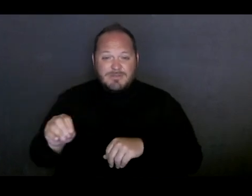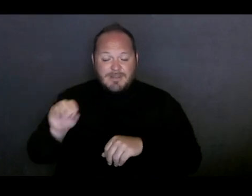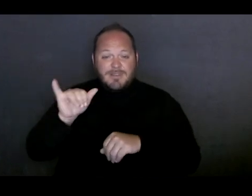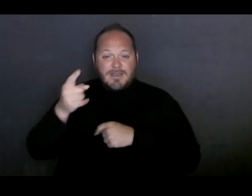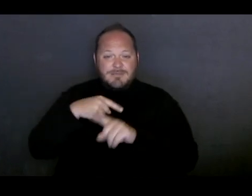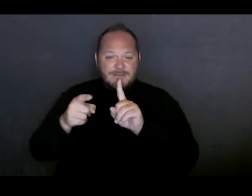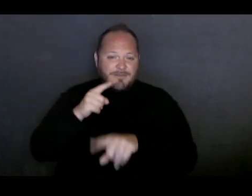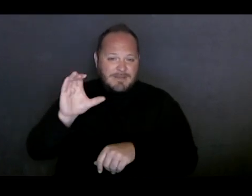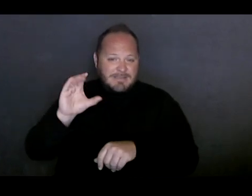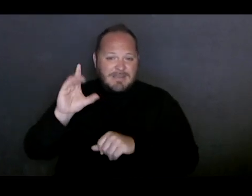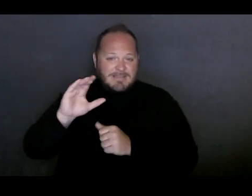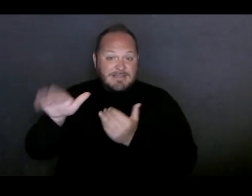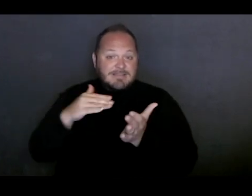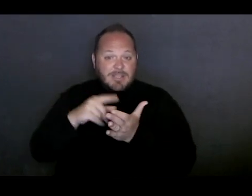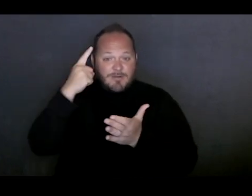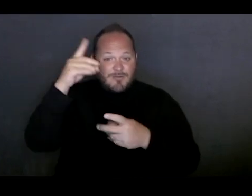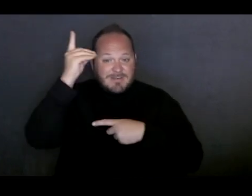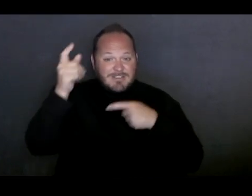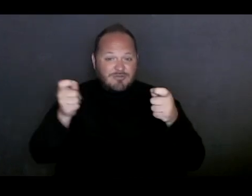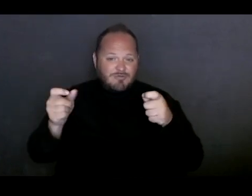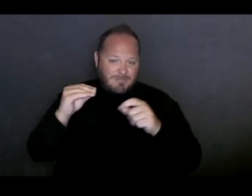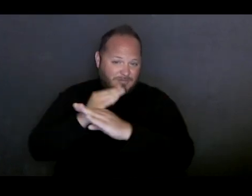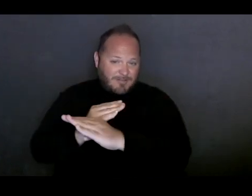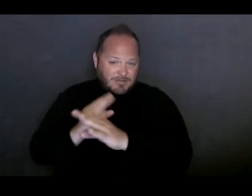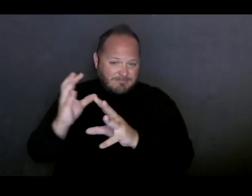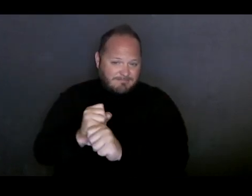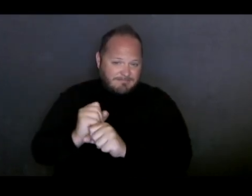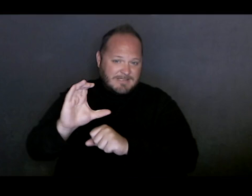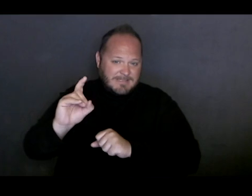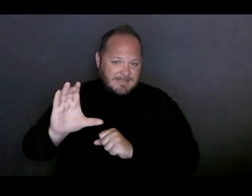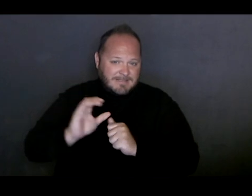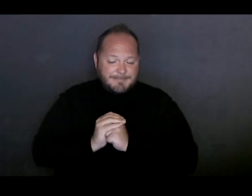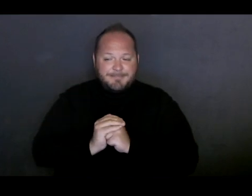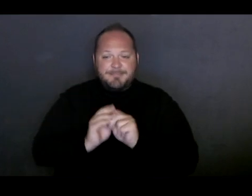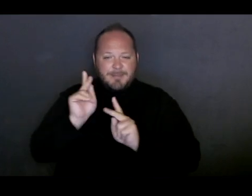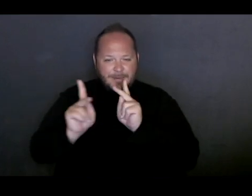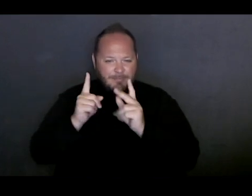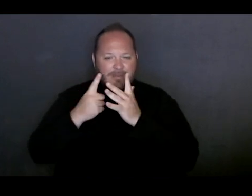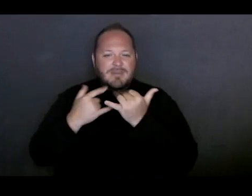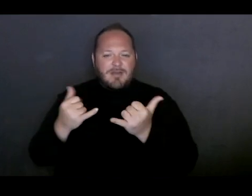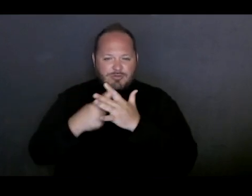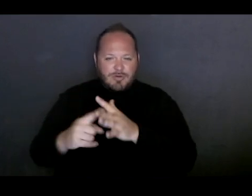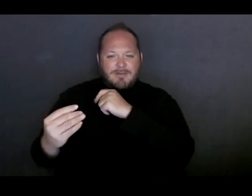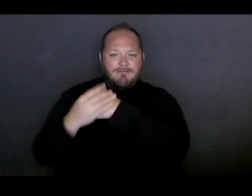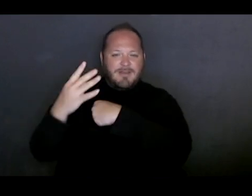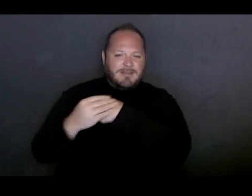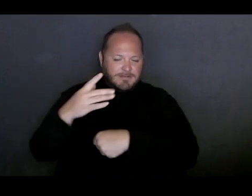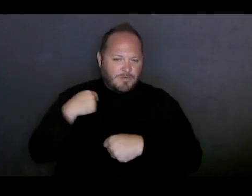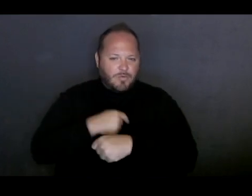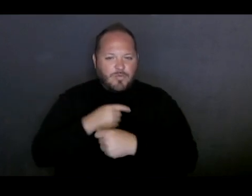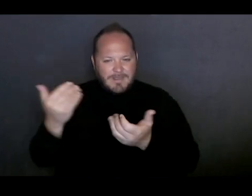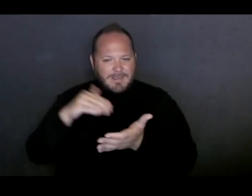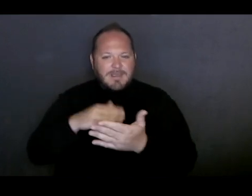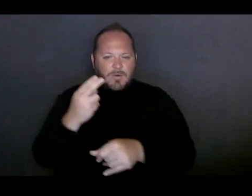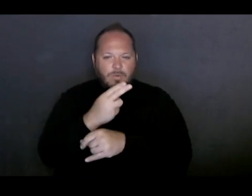that people are once again advising that we wear face masks indoors, largely because